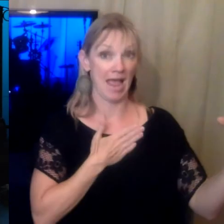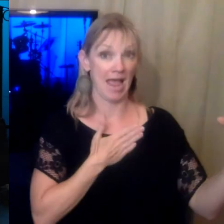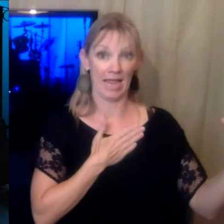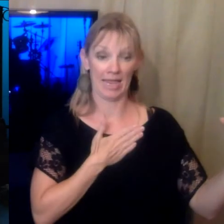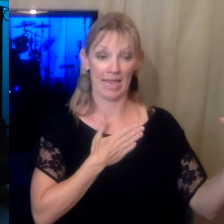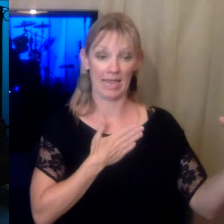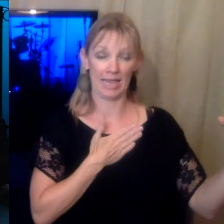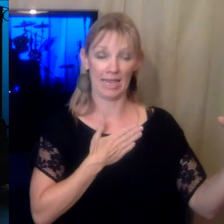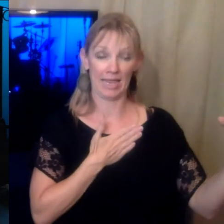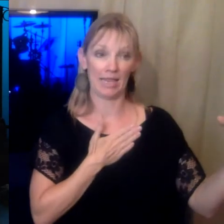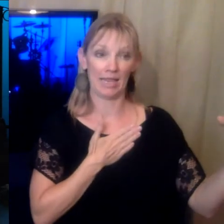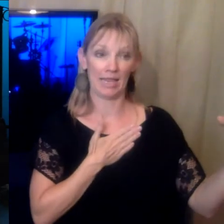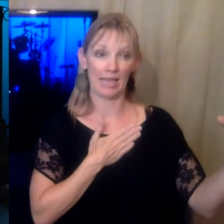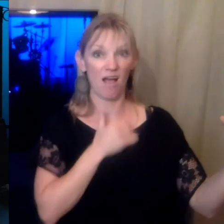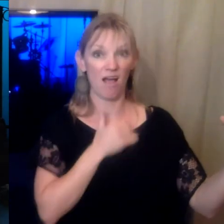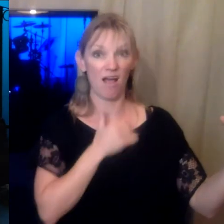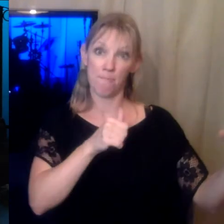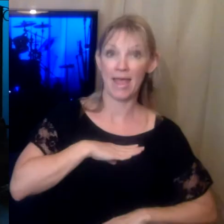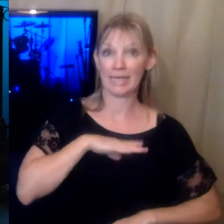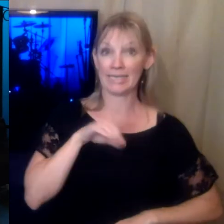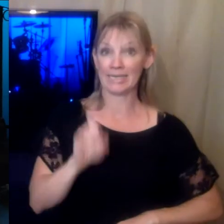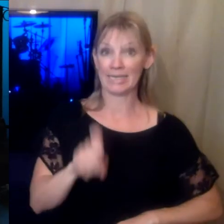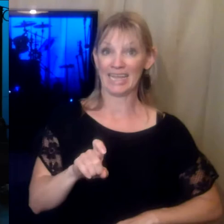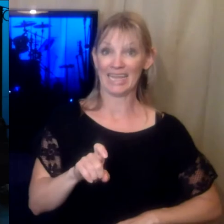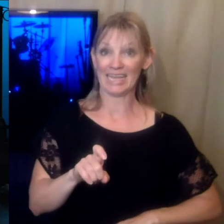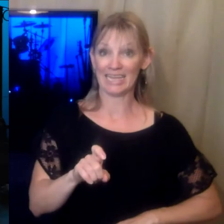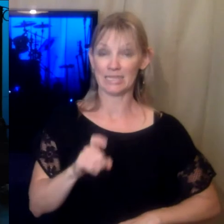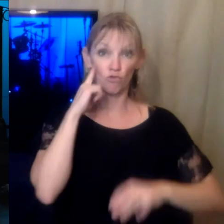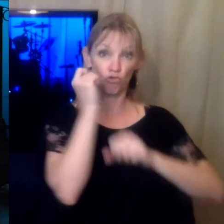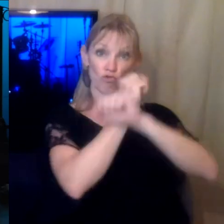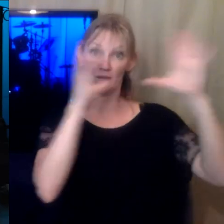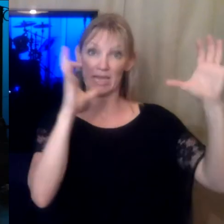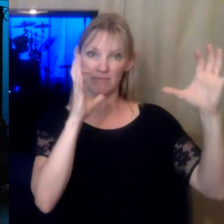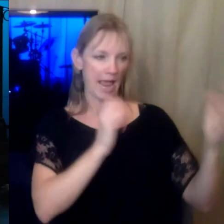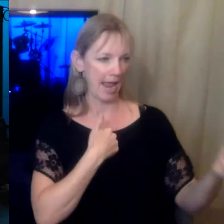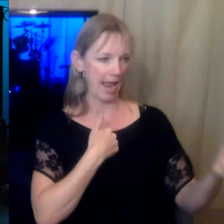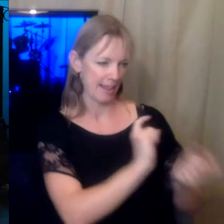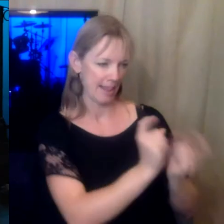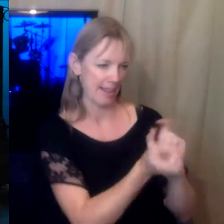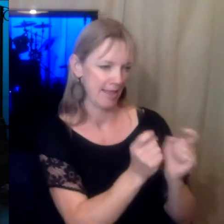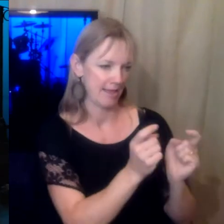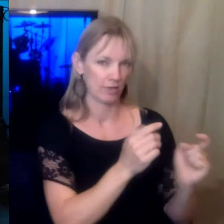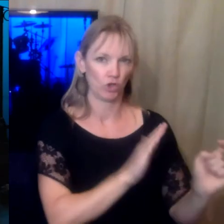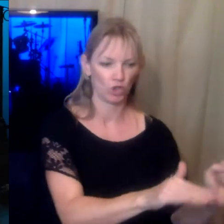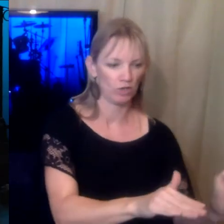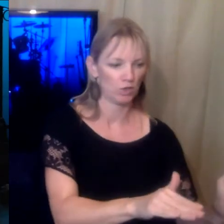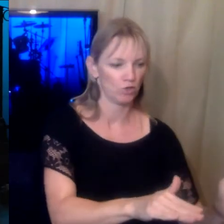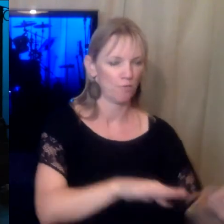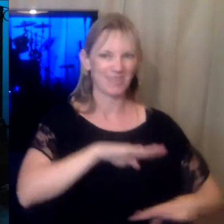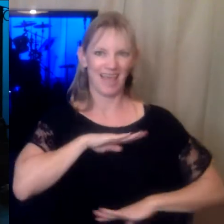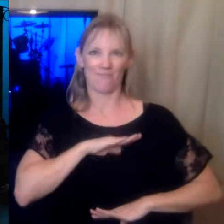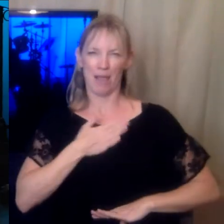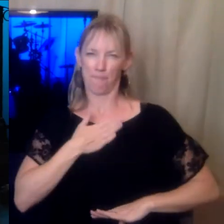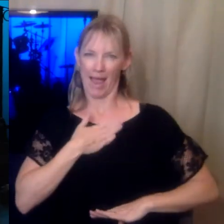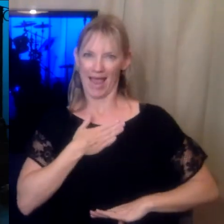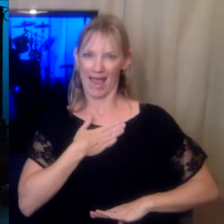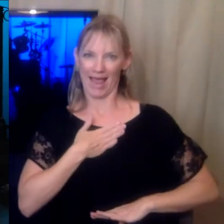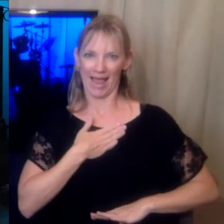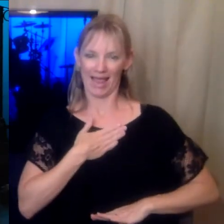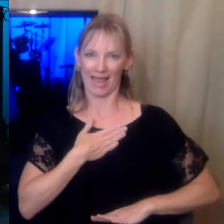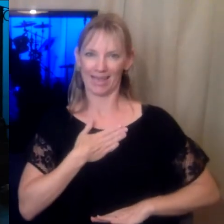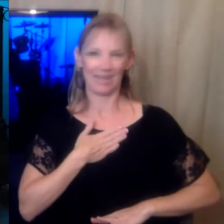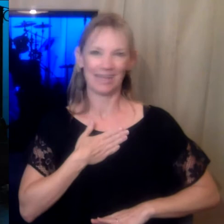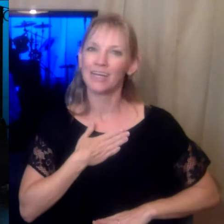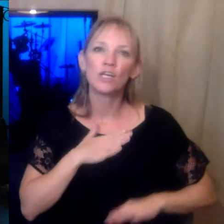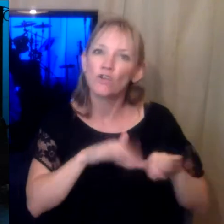unmet or unfulfilled needs and dreams. And yet, our kids are here for something more than